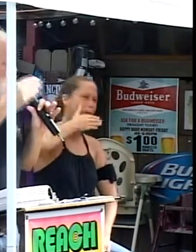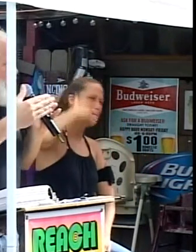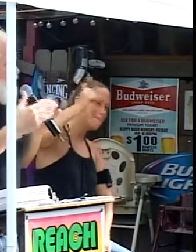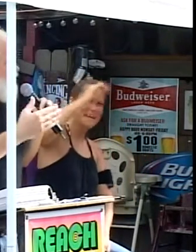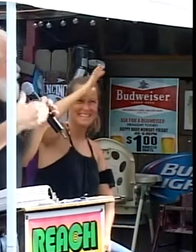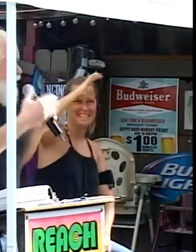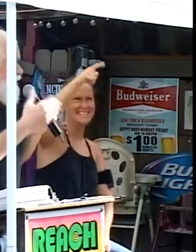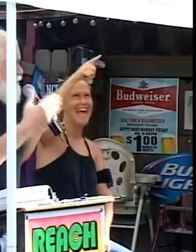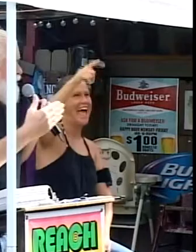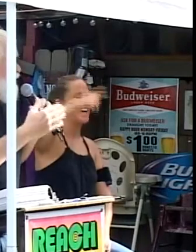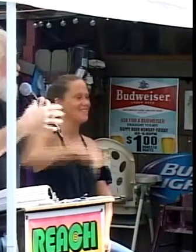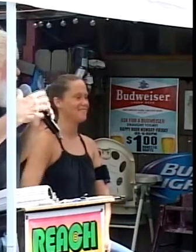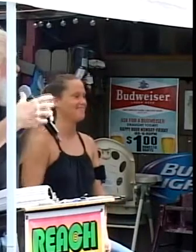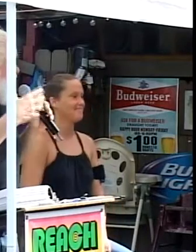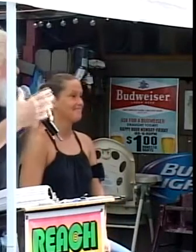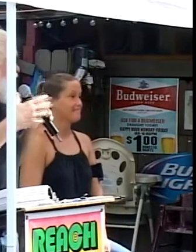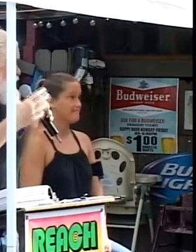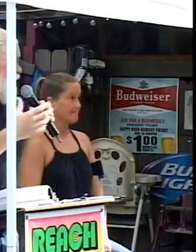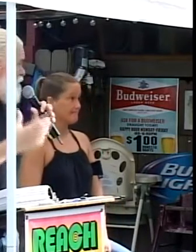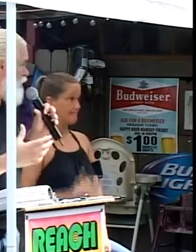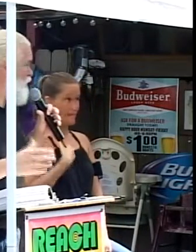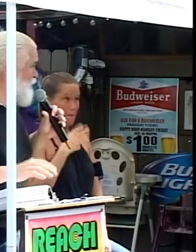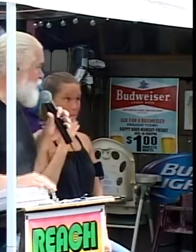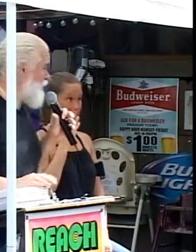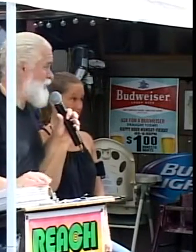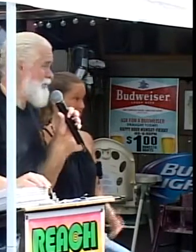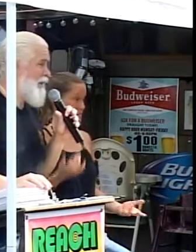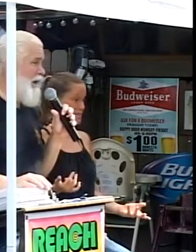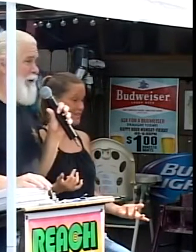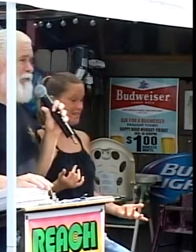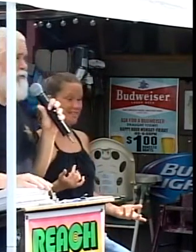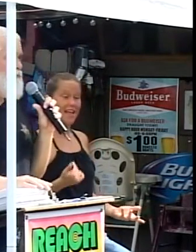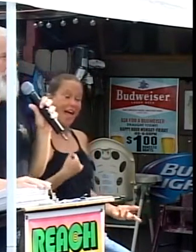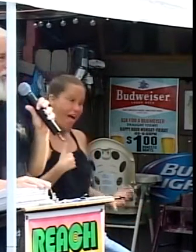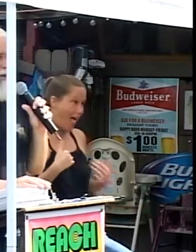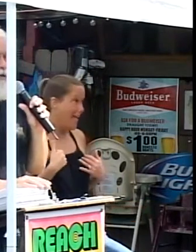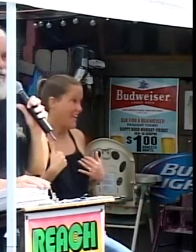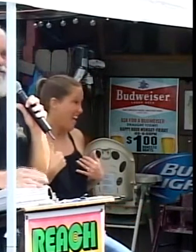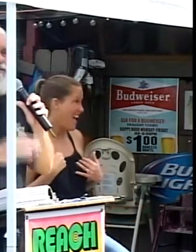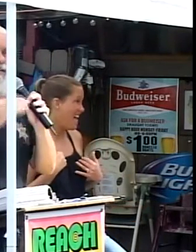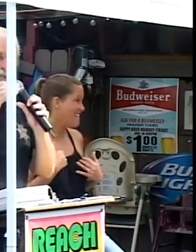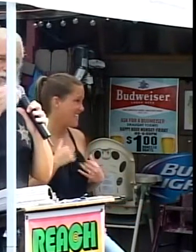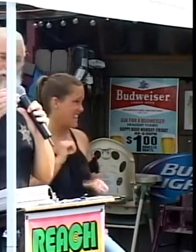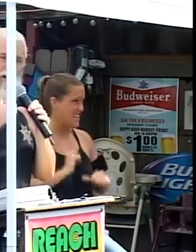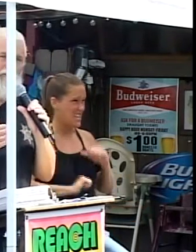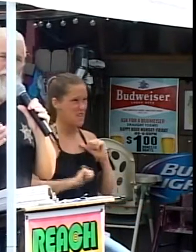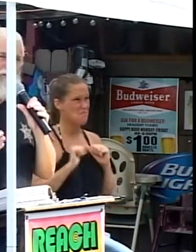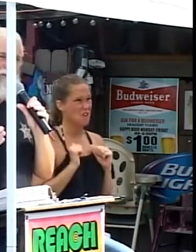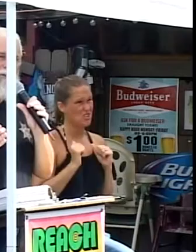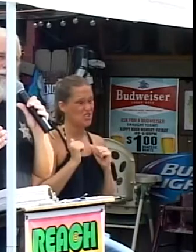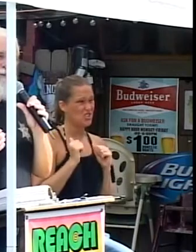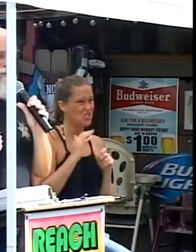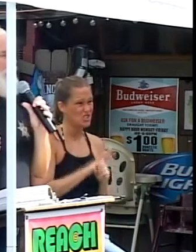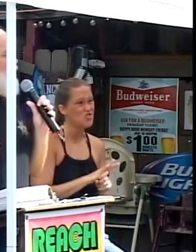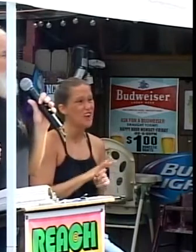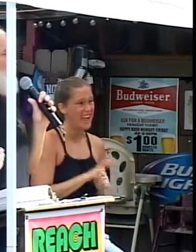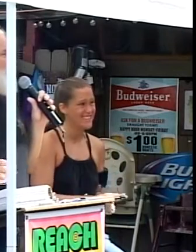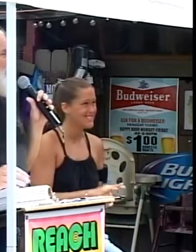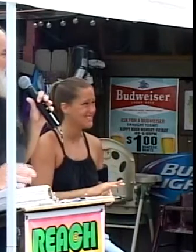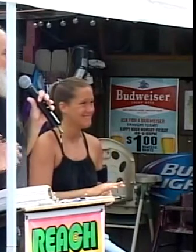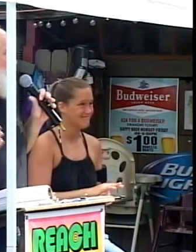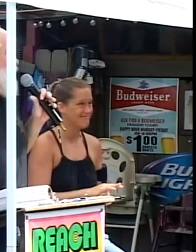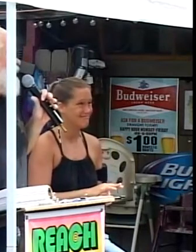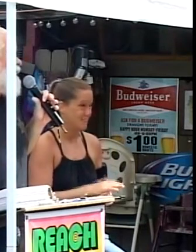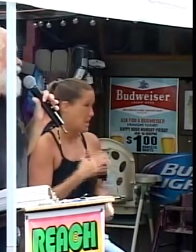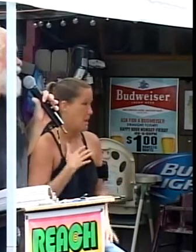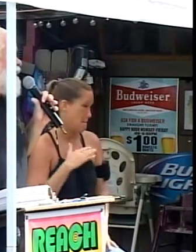in my opinion, in my experience, I have my emotional stresses that happened from my childhood just like you have from yours. Only